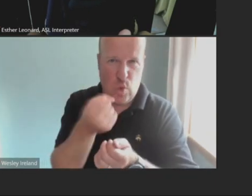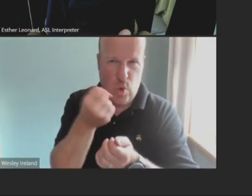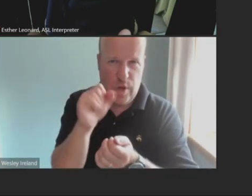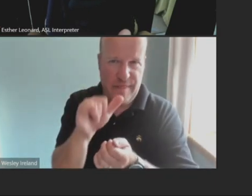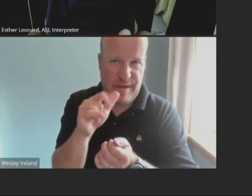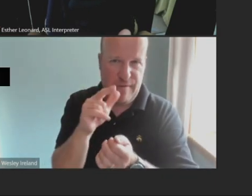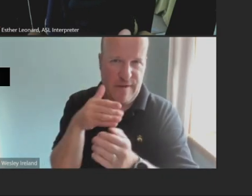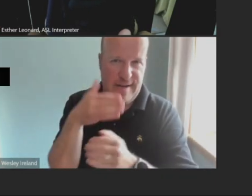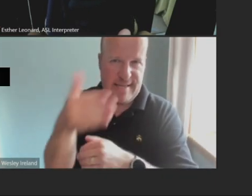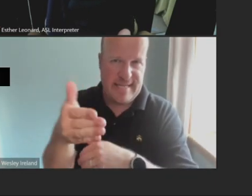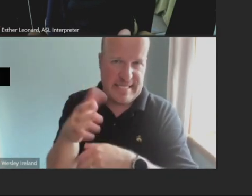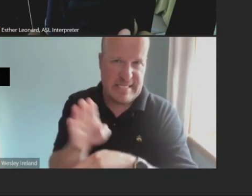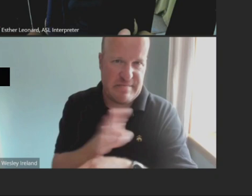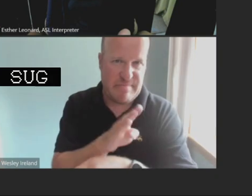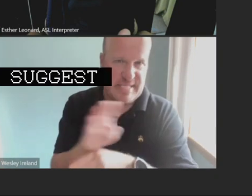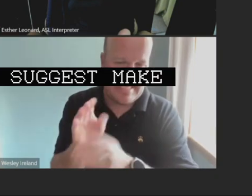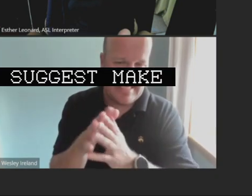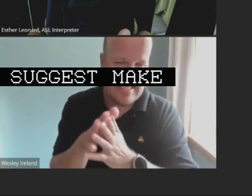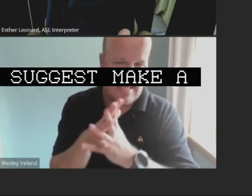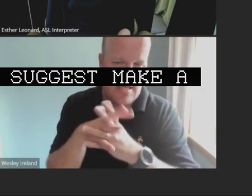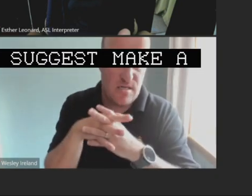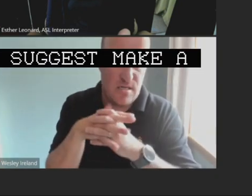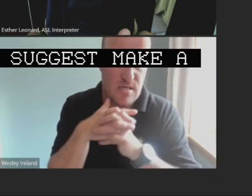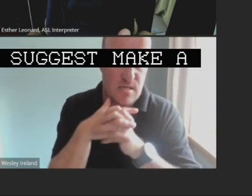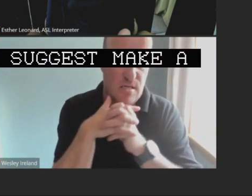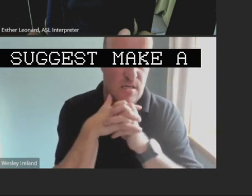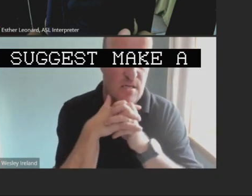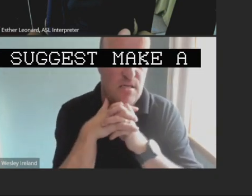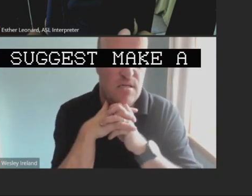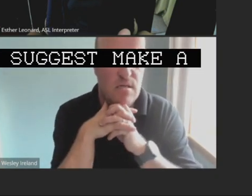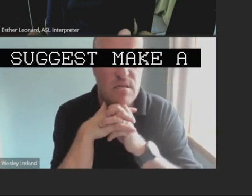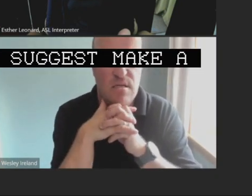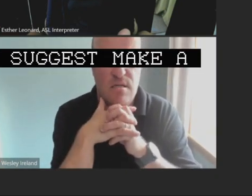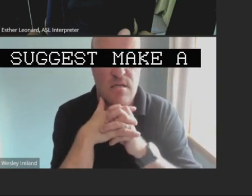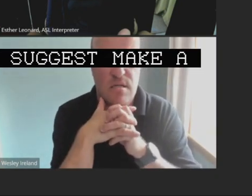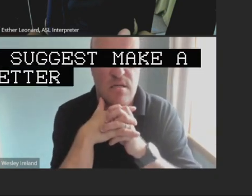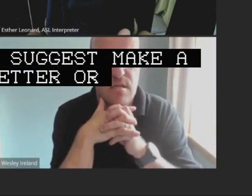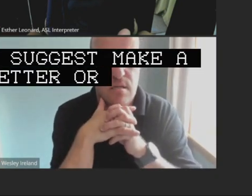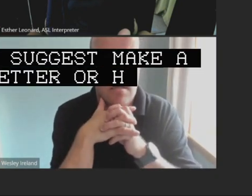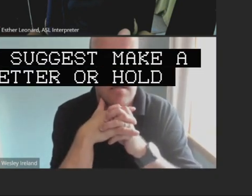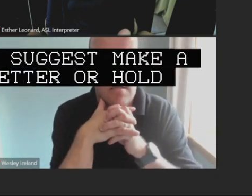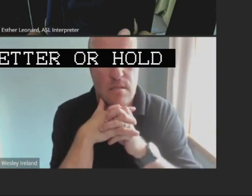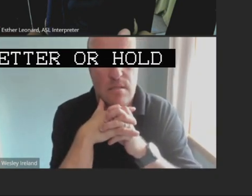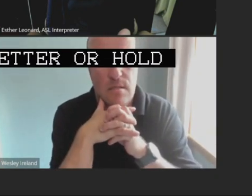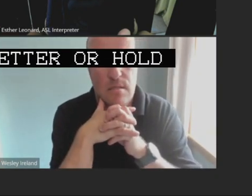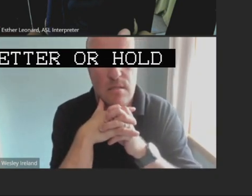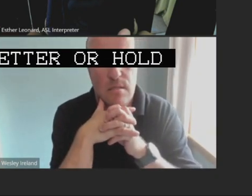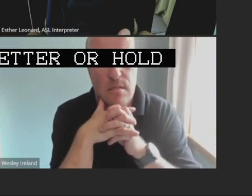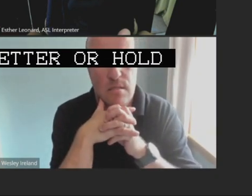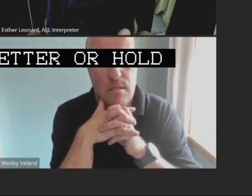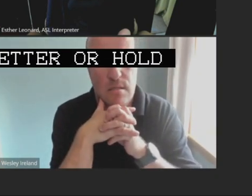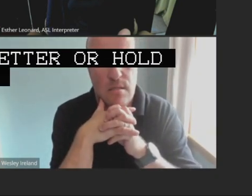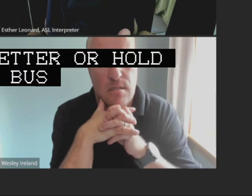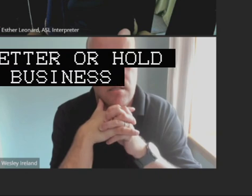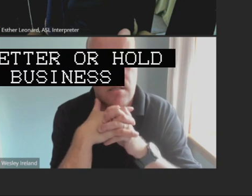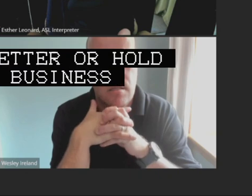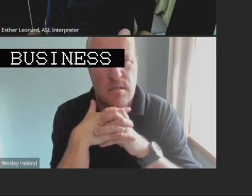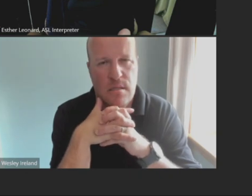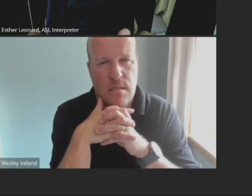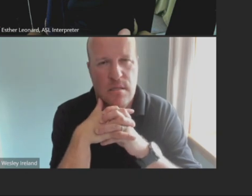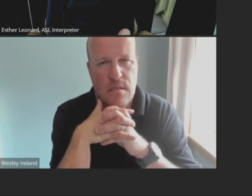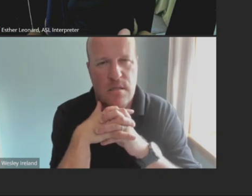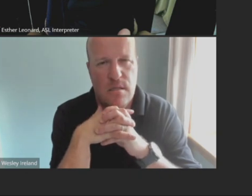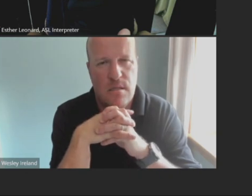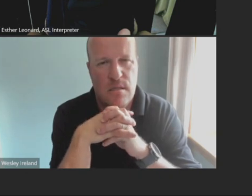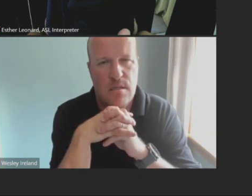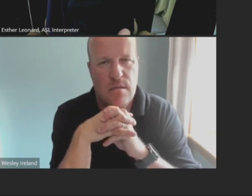make a suggestion of a letter, or maybe hold that to the next meeting, the next business meeting? I think we can hold this as old business. There's no